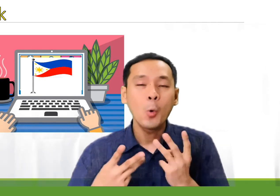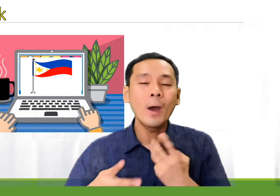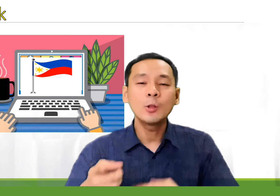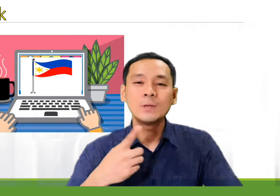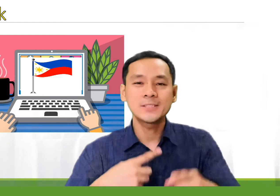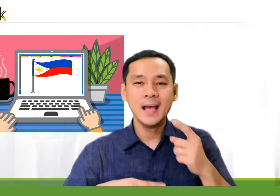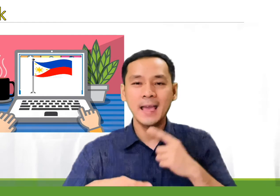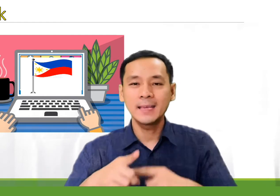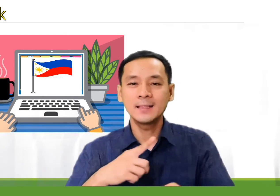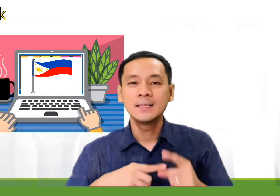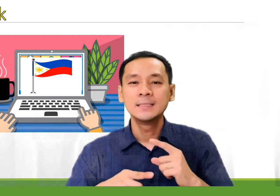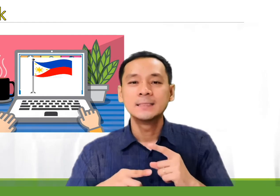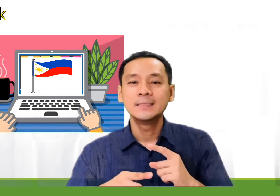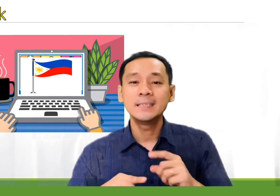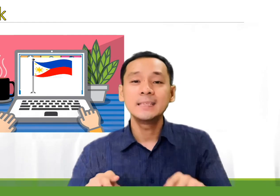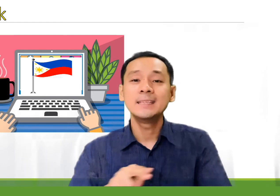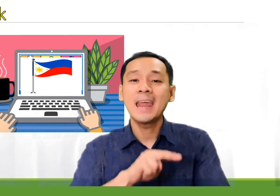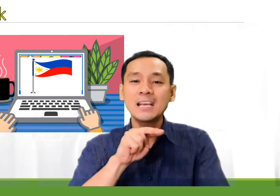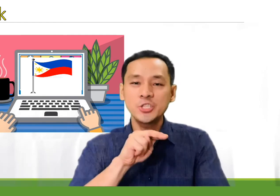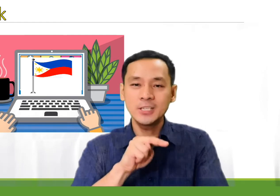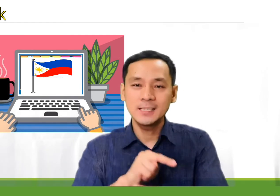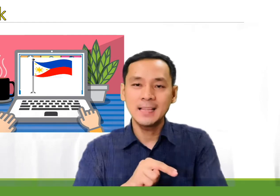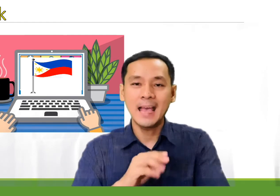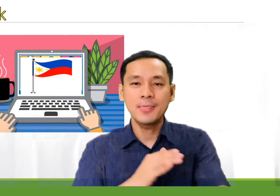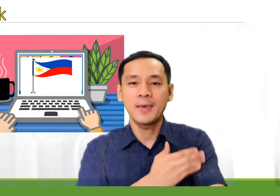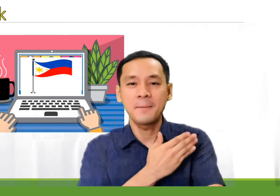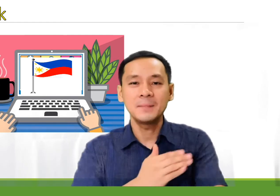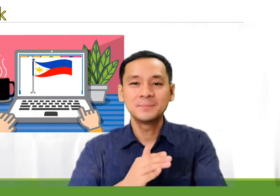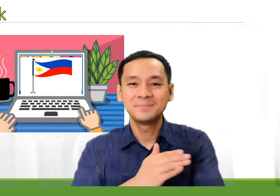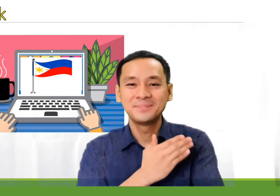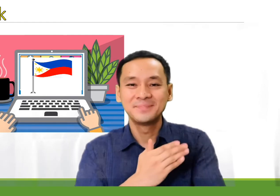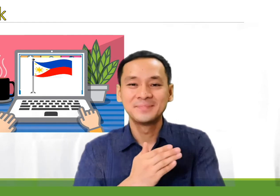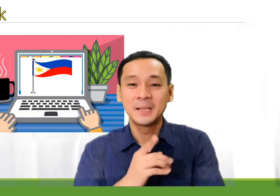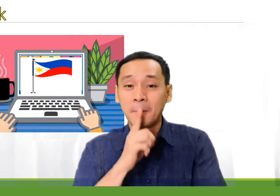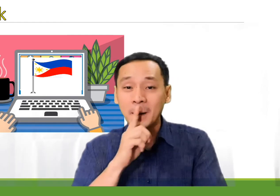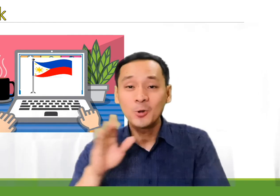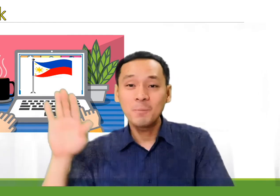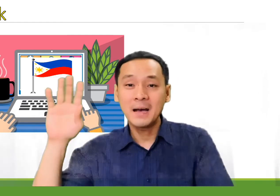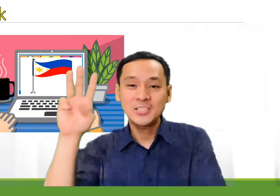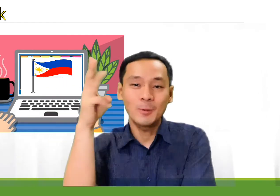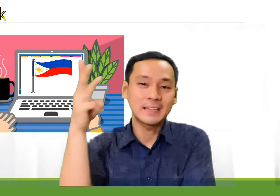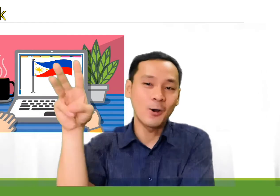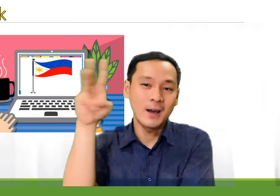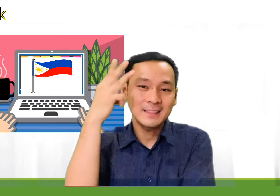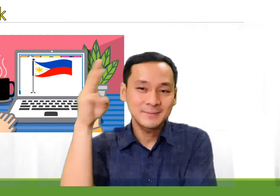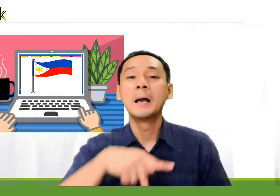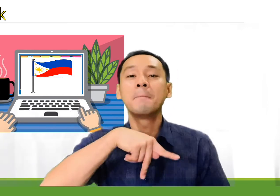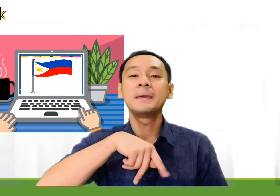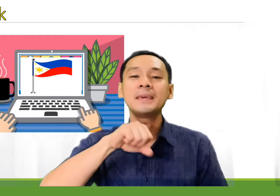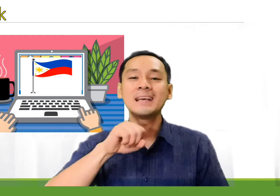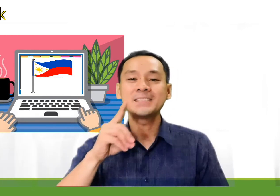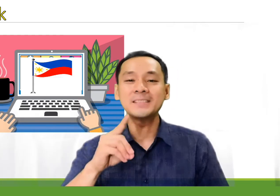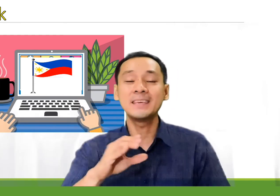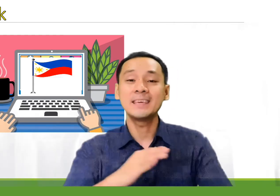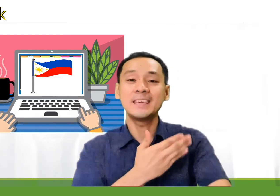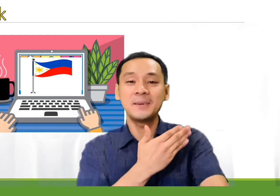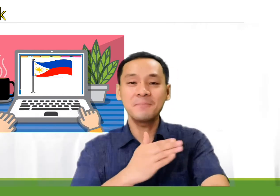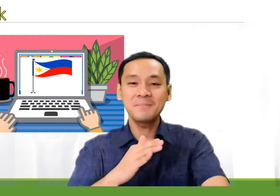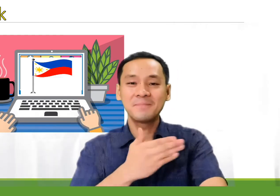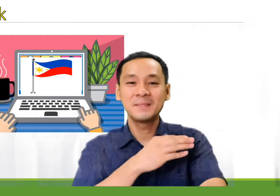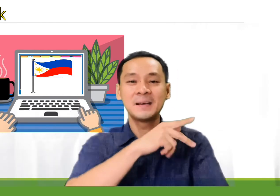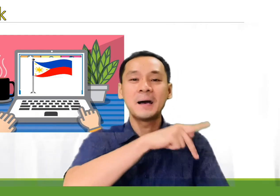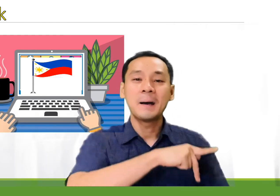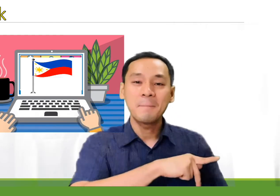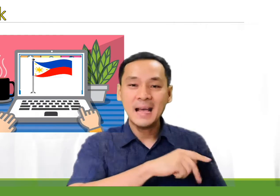played while we sign the national anthem, Panunumpa sa Watawat, PSD